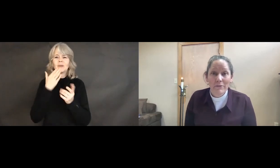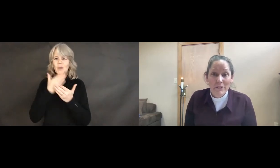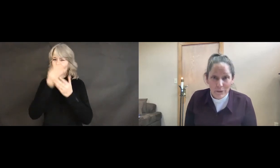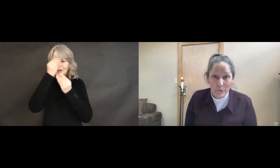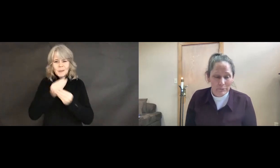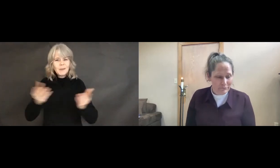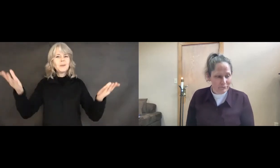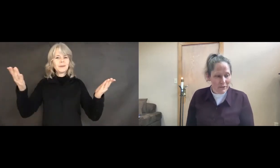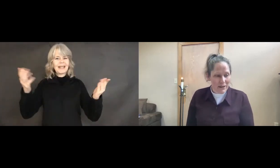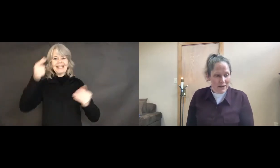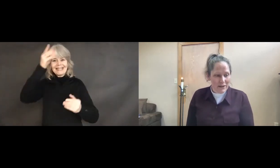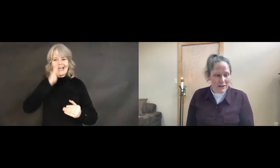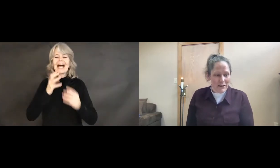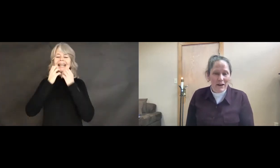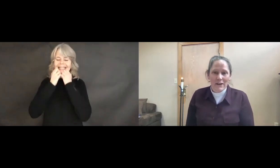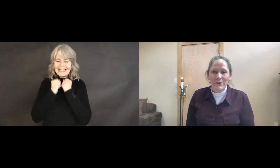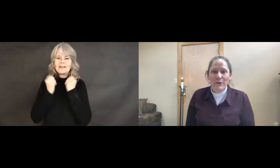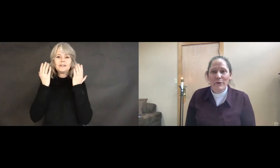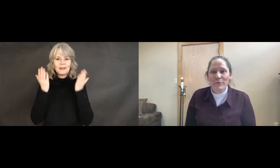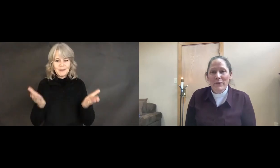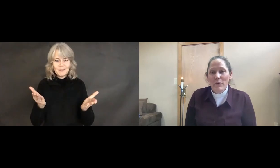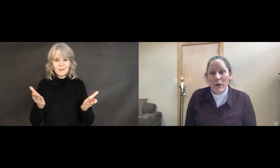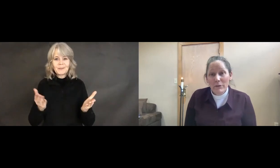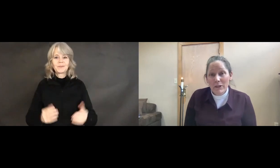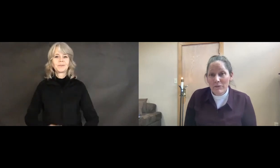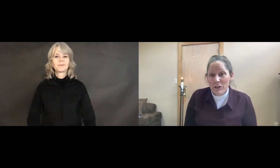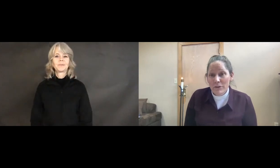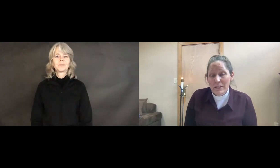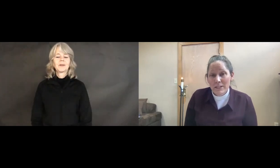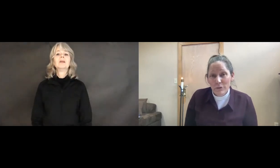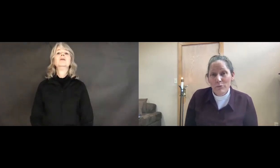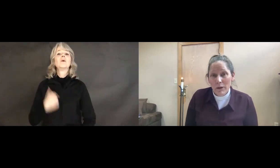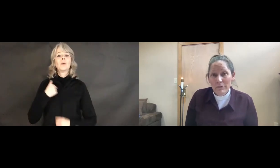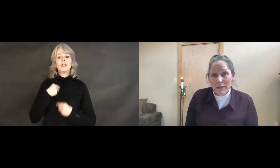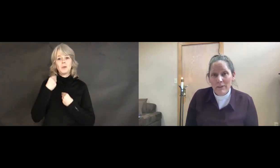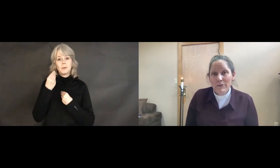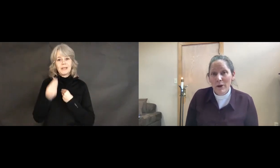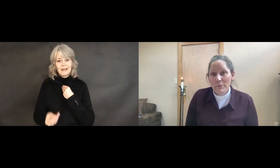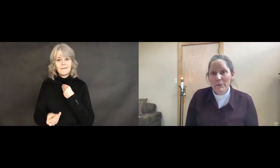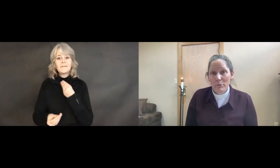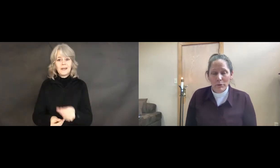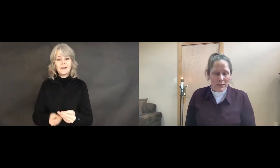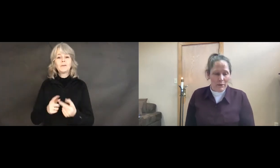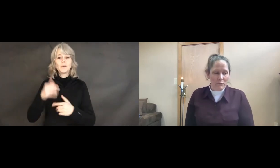loves you. And so when you give generously to Bread of Life, you help support that